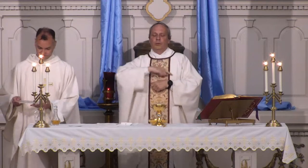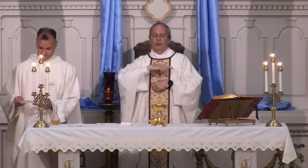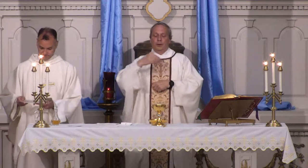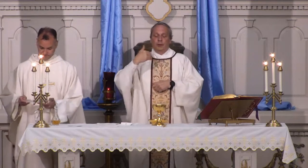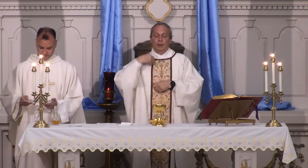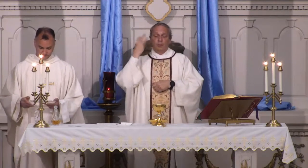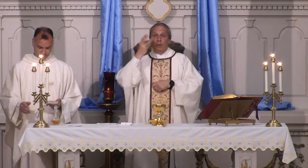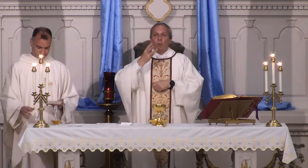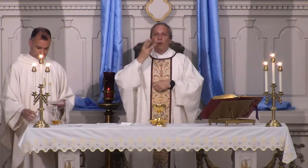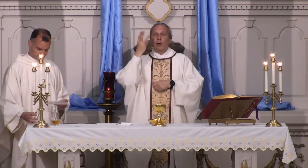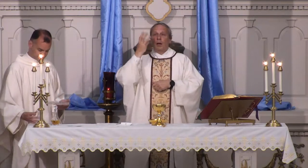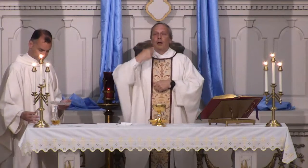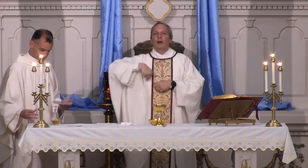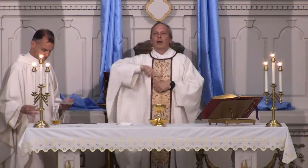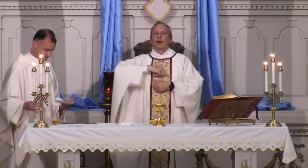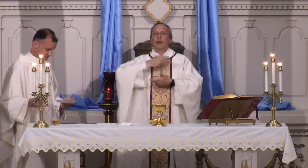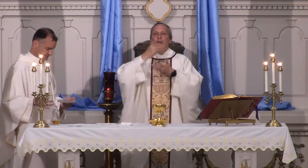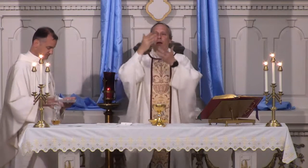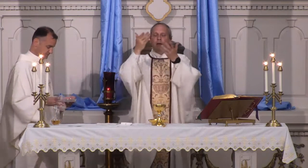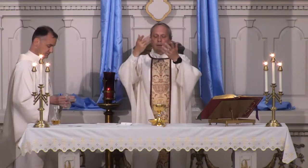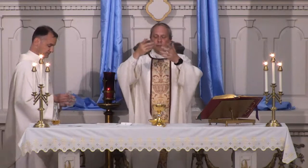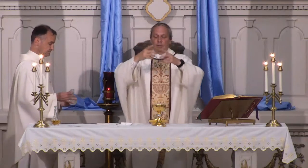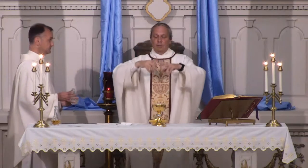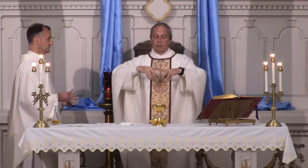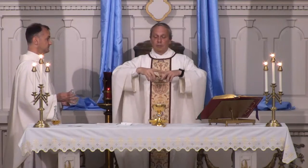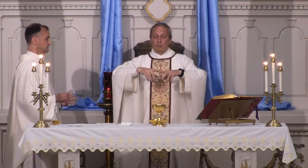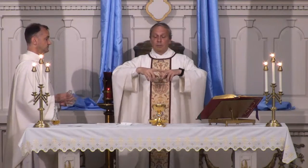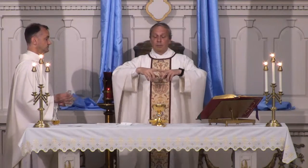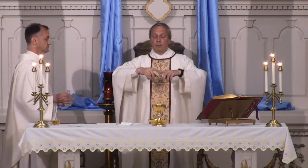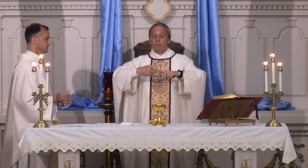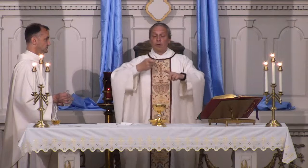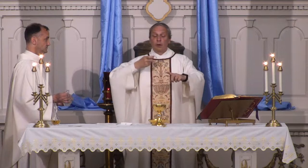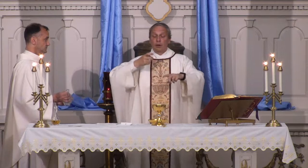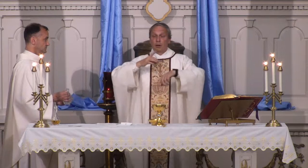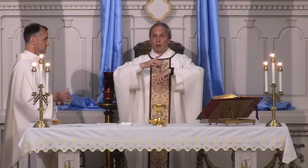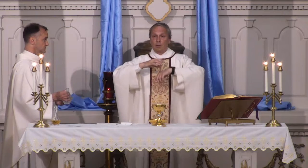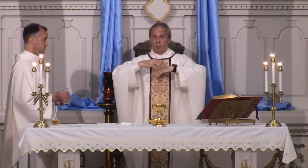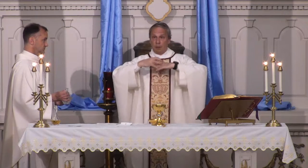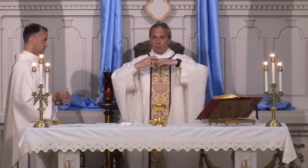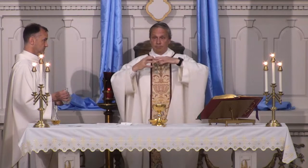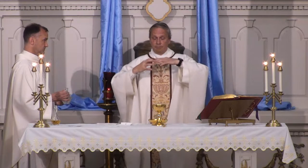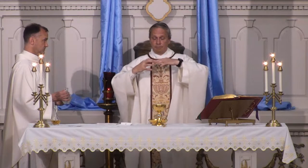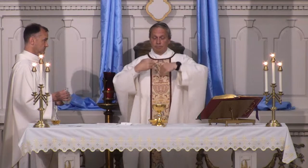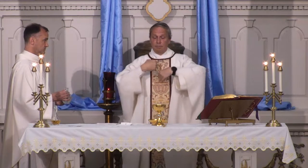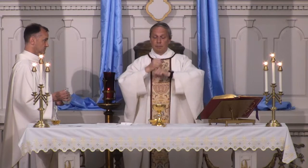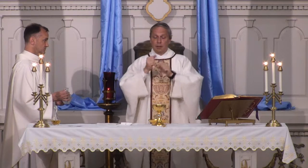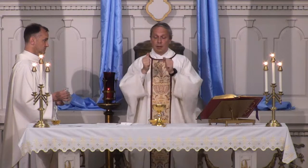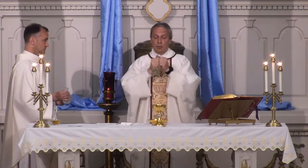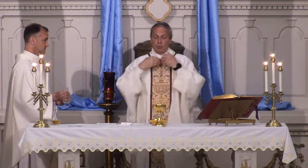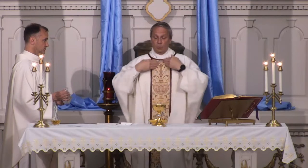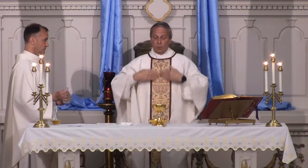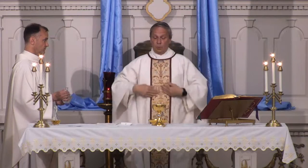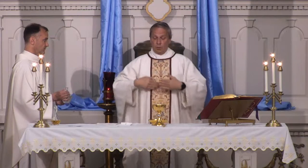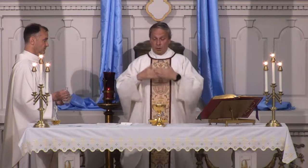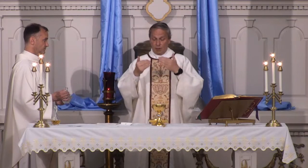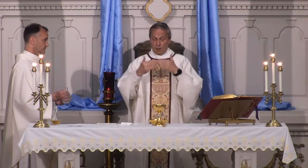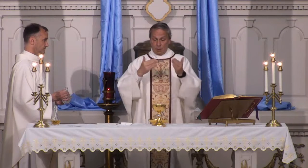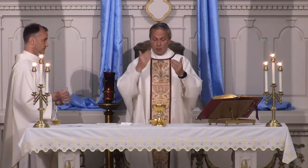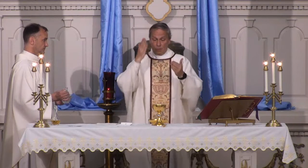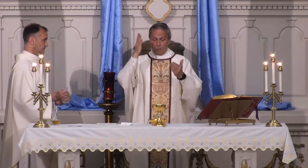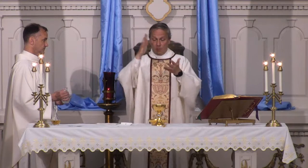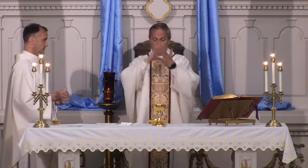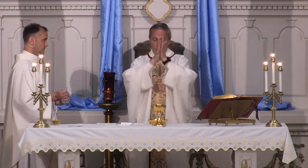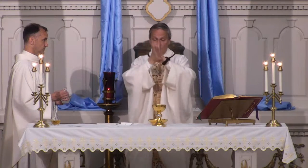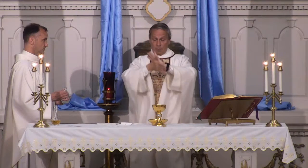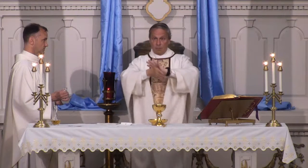for through your goodness we have received the wine we offer you, fruit of the vine and work of